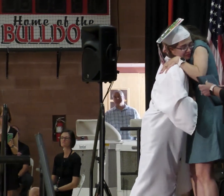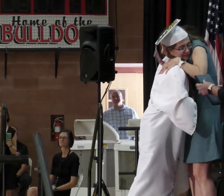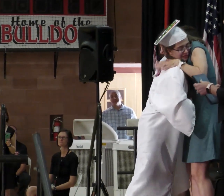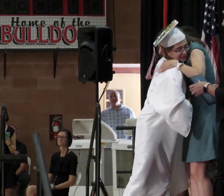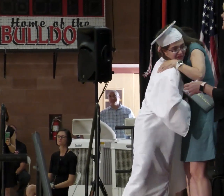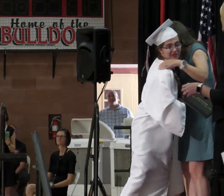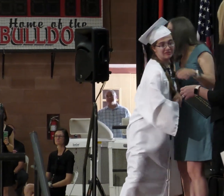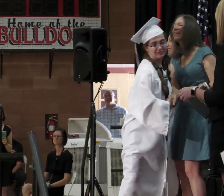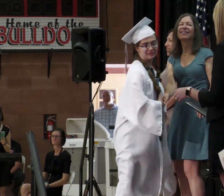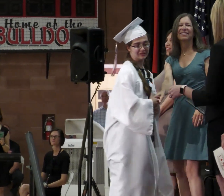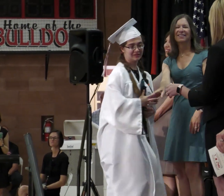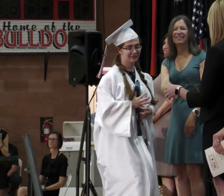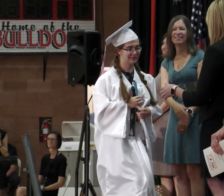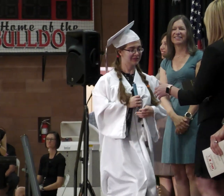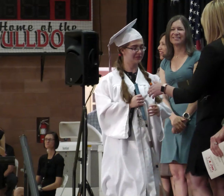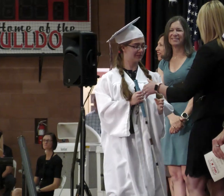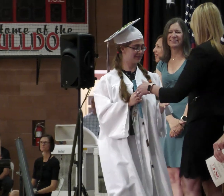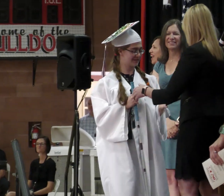giving Michelle a hug